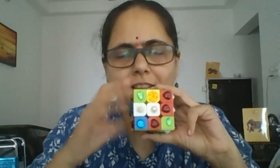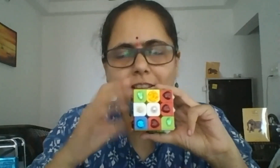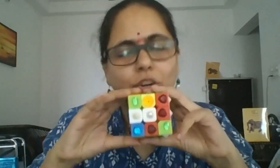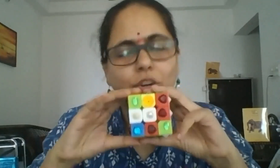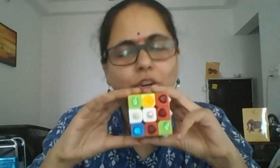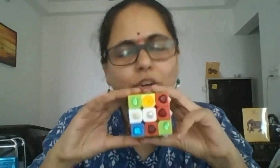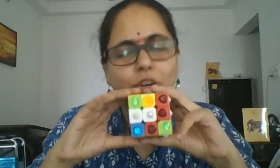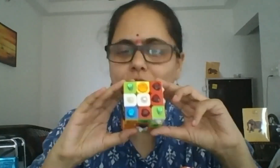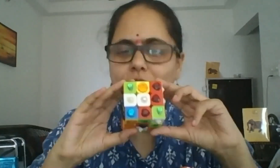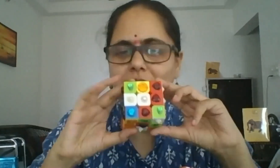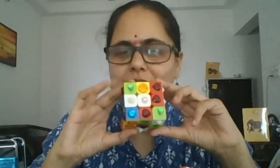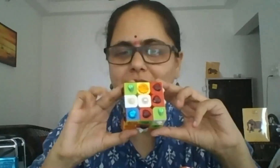see what eyes are closed.